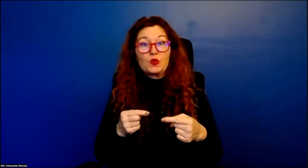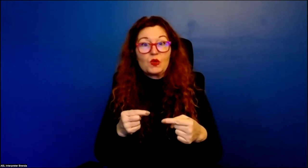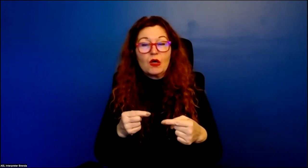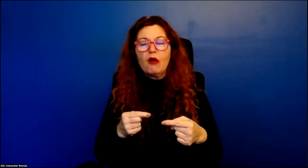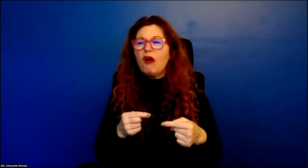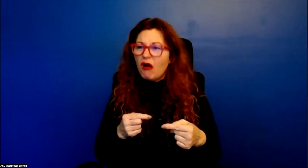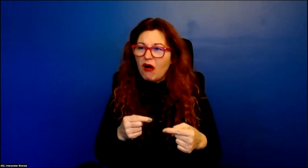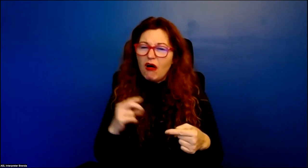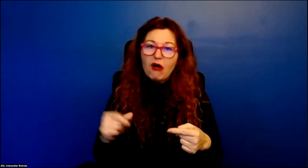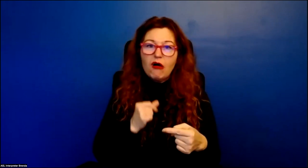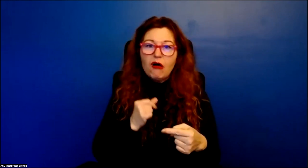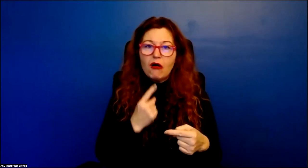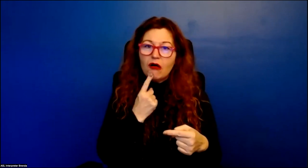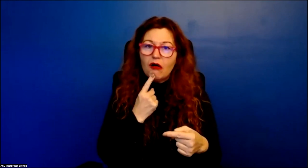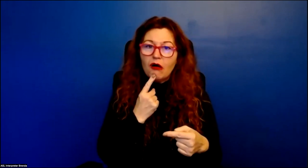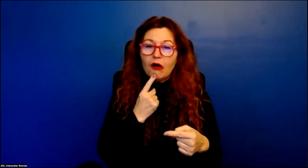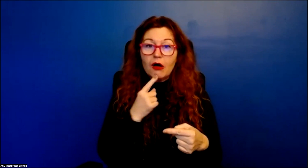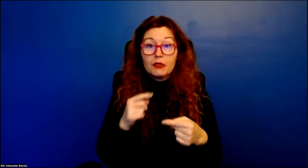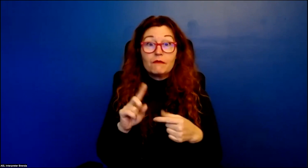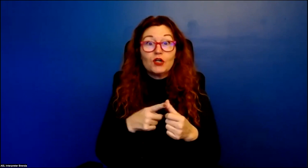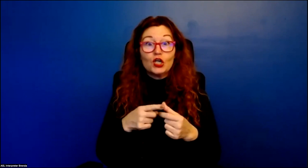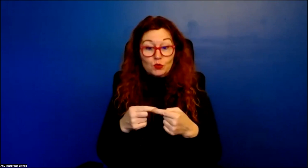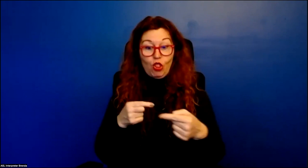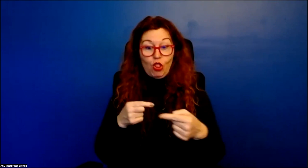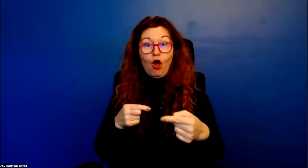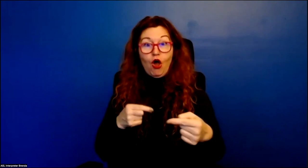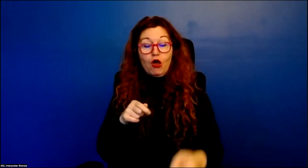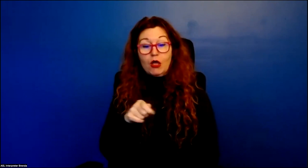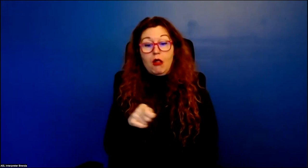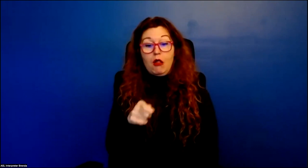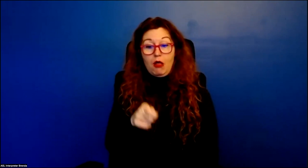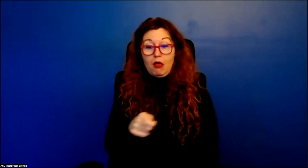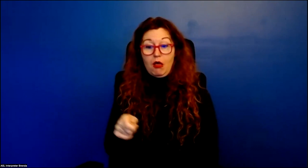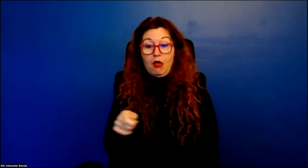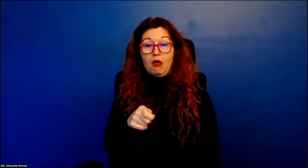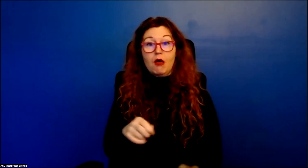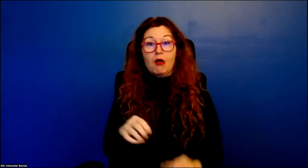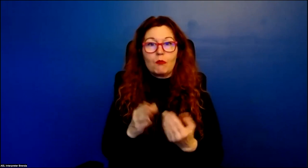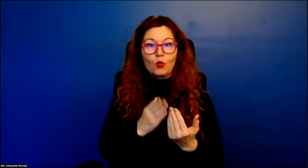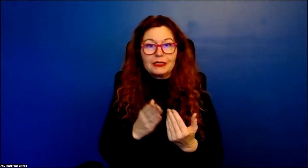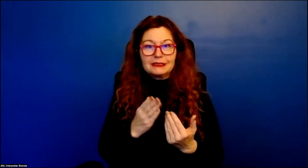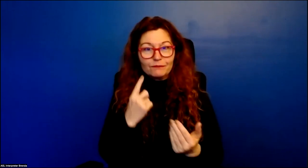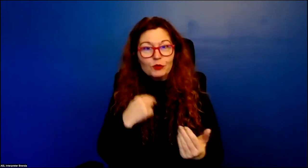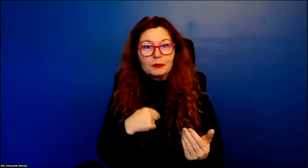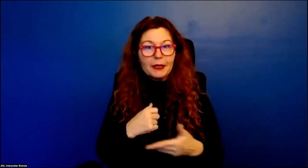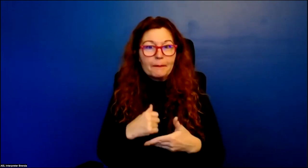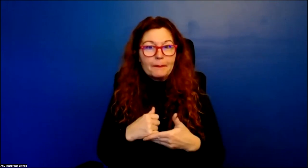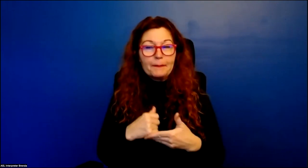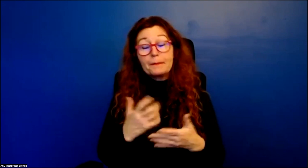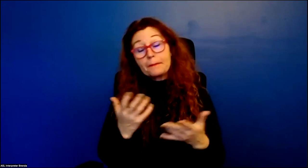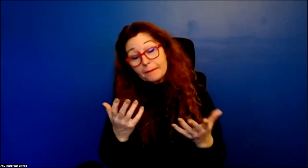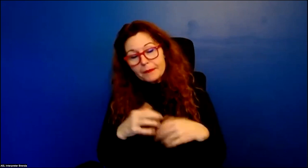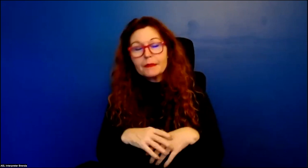the pencil really helped me to reach all parts of the surface. So like Joe had mentioned,